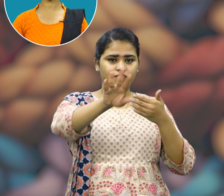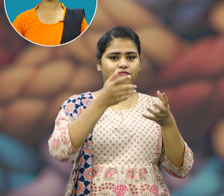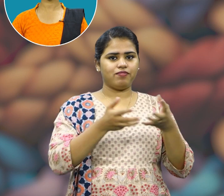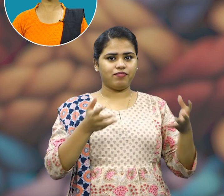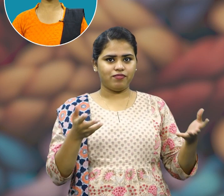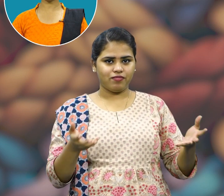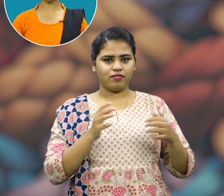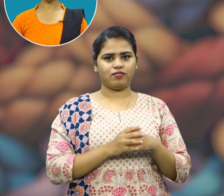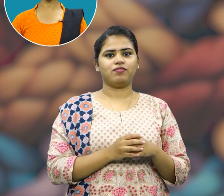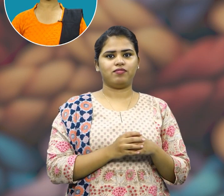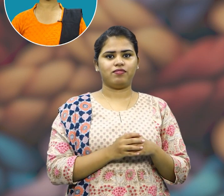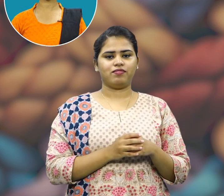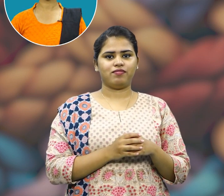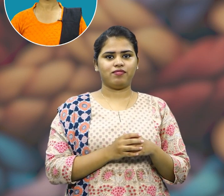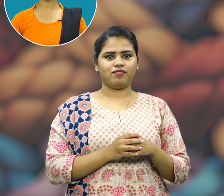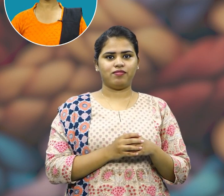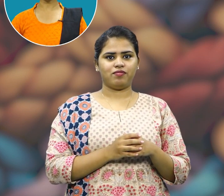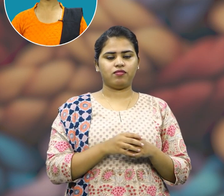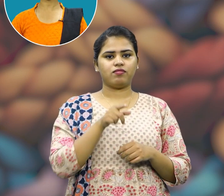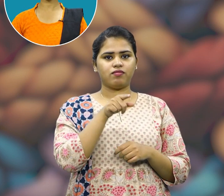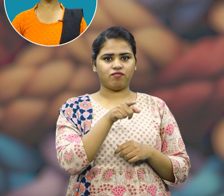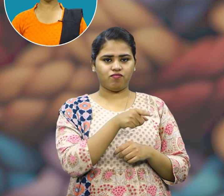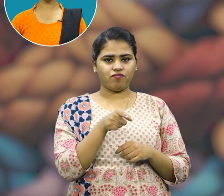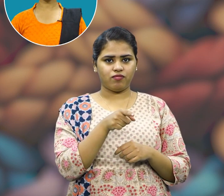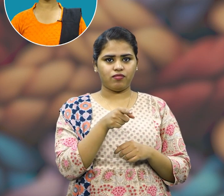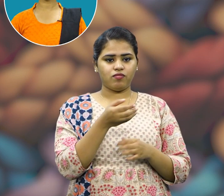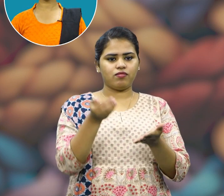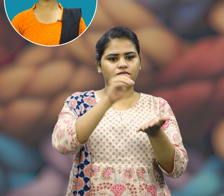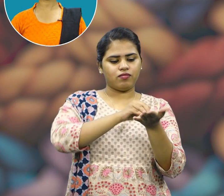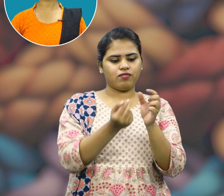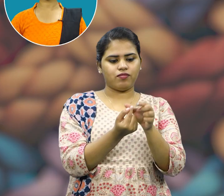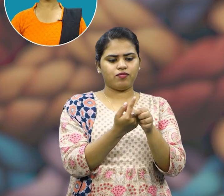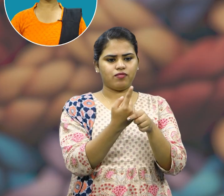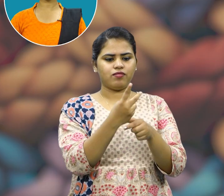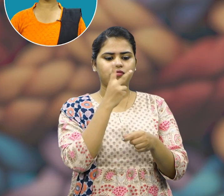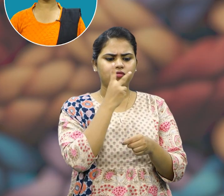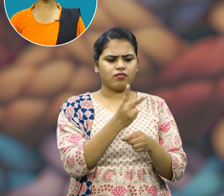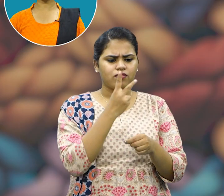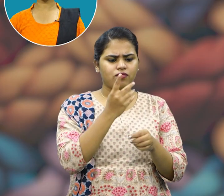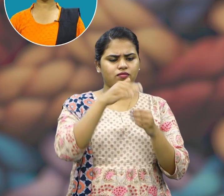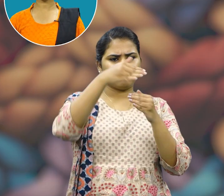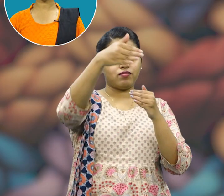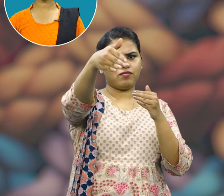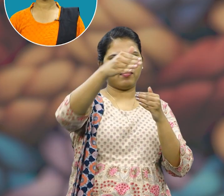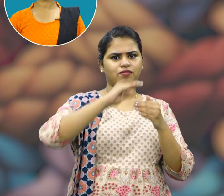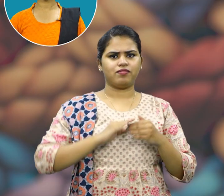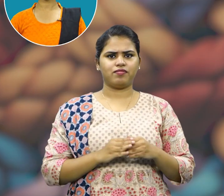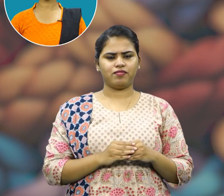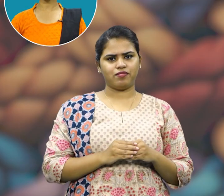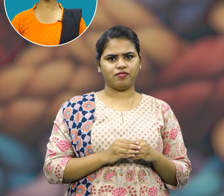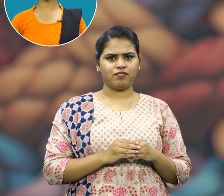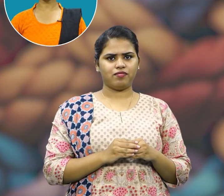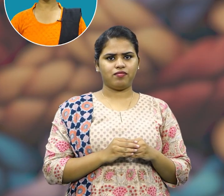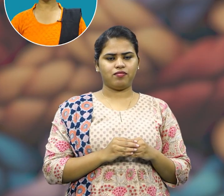resources is that they can be regrown within the foreseeable future